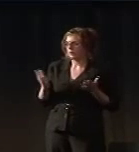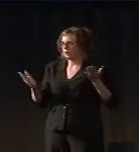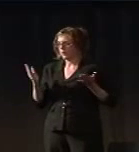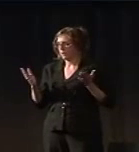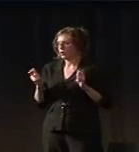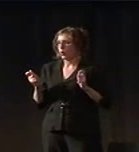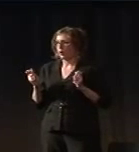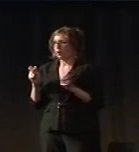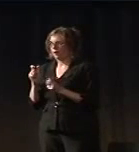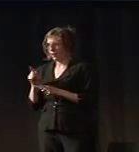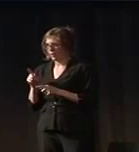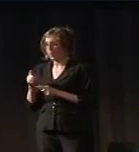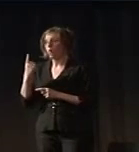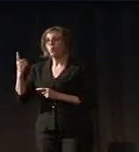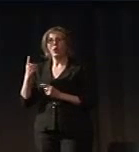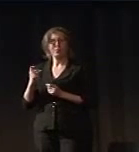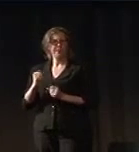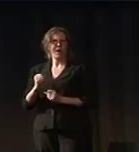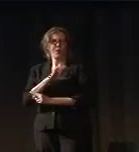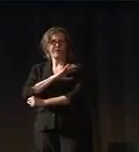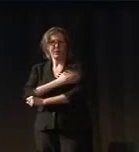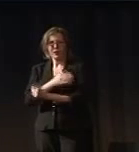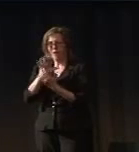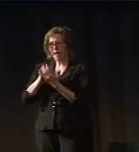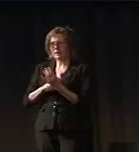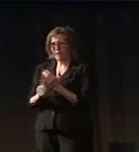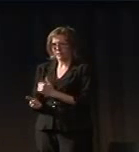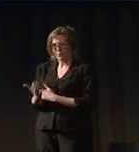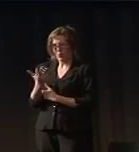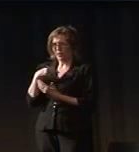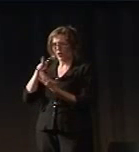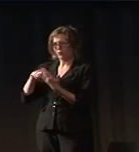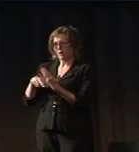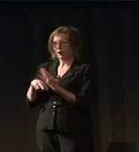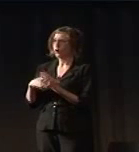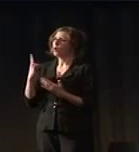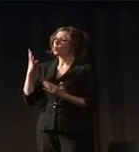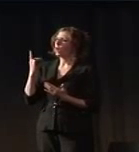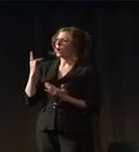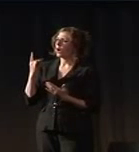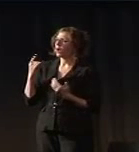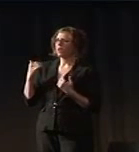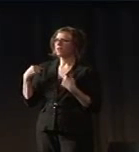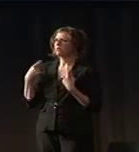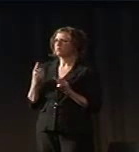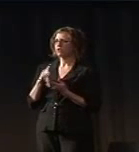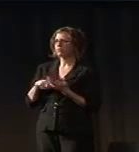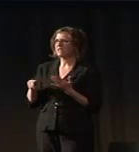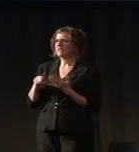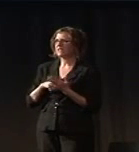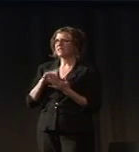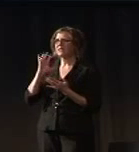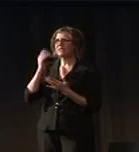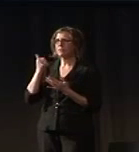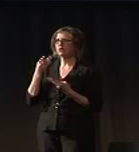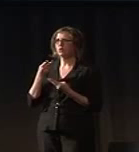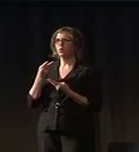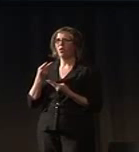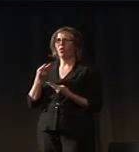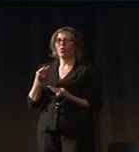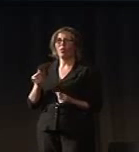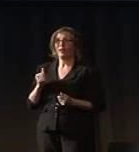morning, was a very powerful essay entitled "Why Has Critique Run Out of Steam? From Matters of Fact to Matters of Concern," published in Critical Inquiry